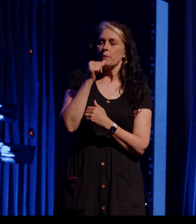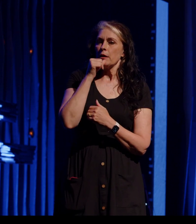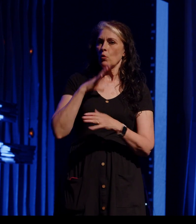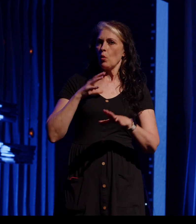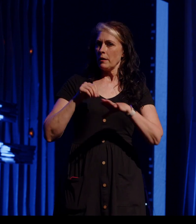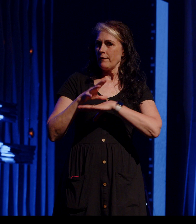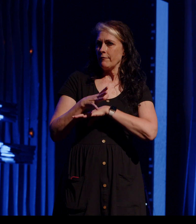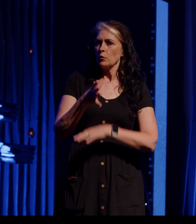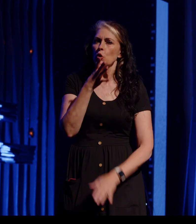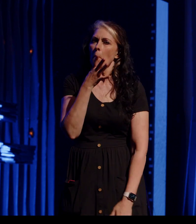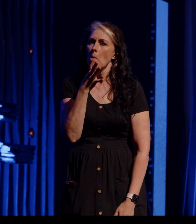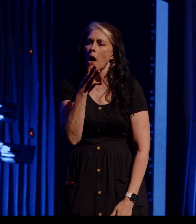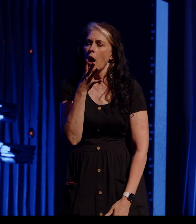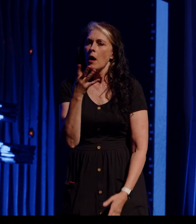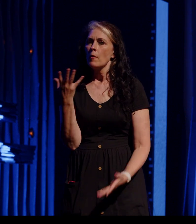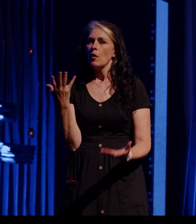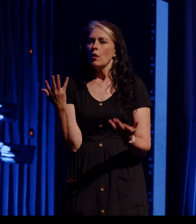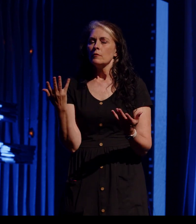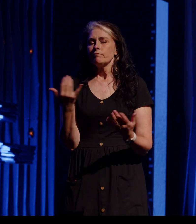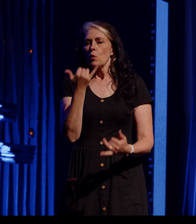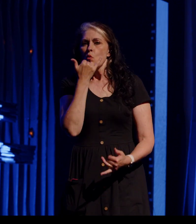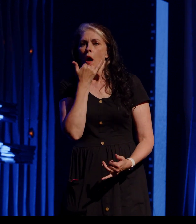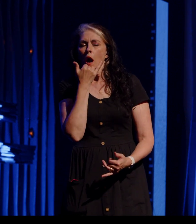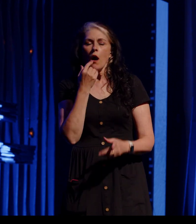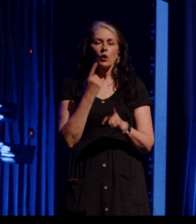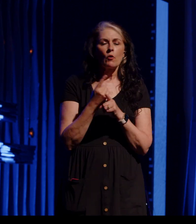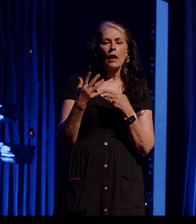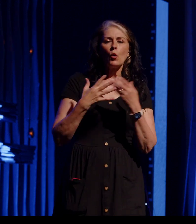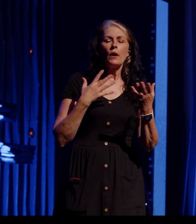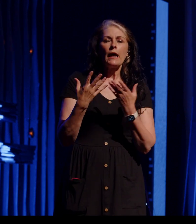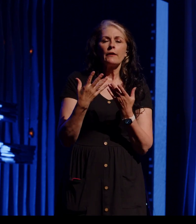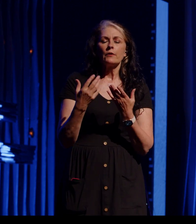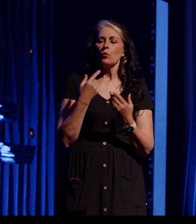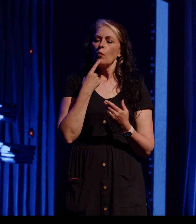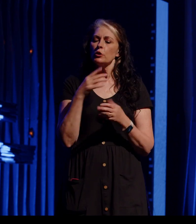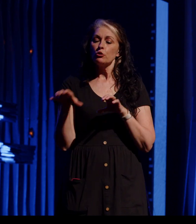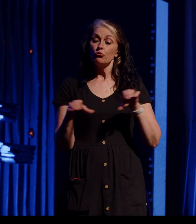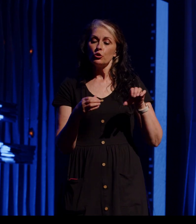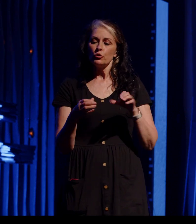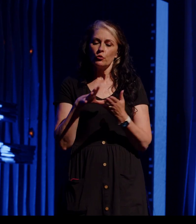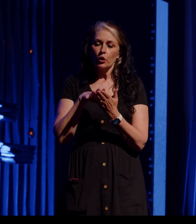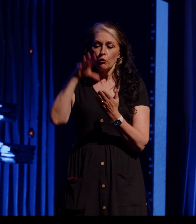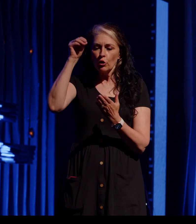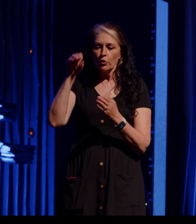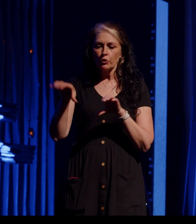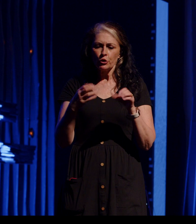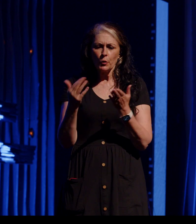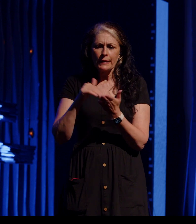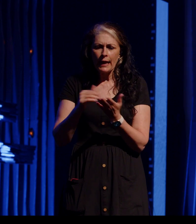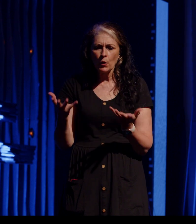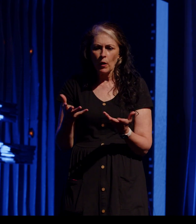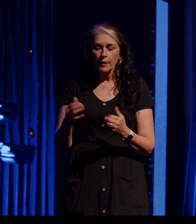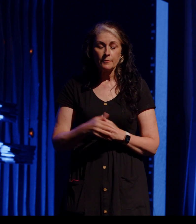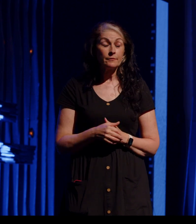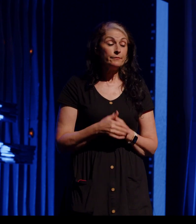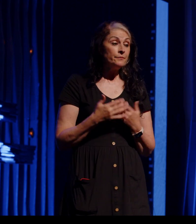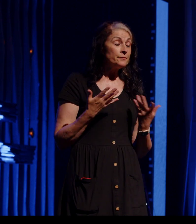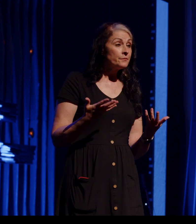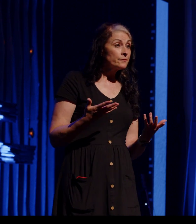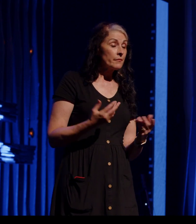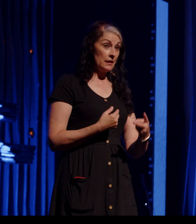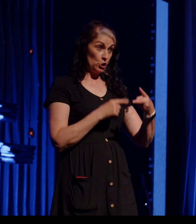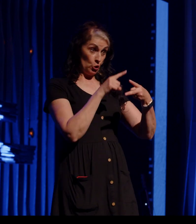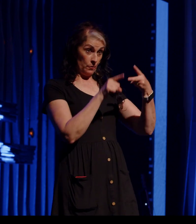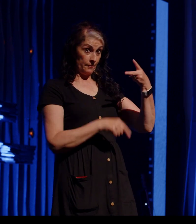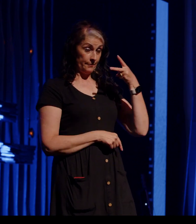of influence, a mom, what you did wrong or right or whatever it might. What one thing you learned? Well, it's kind of two